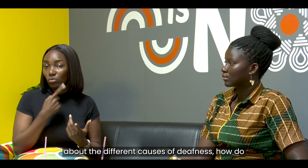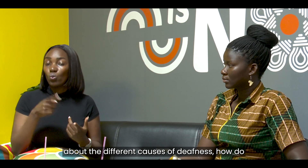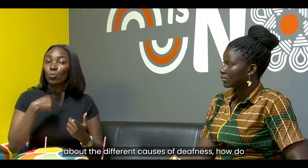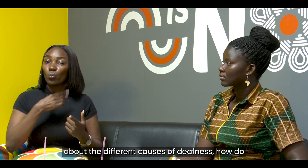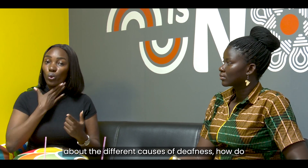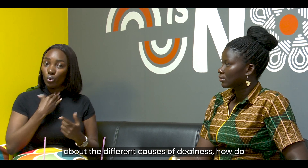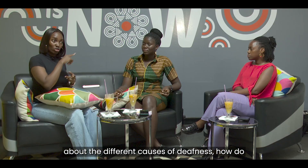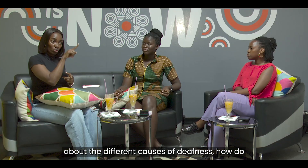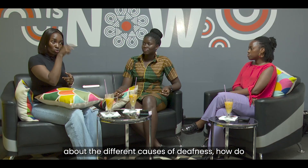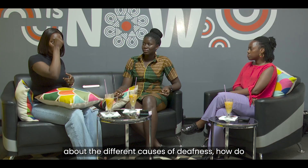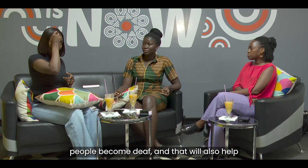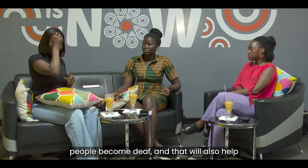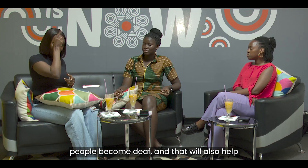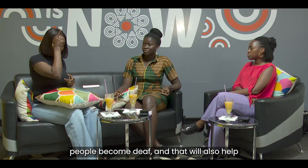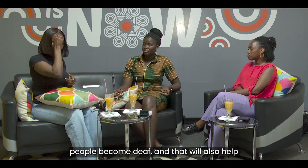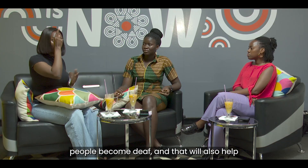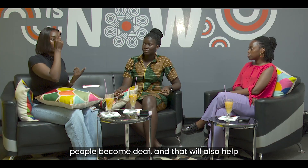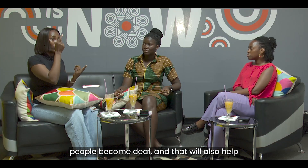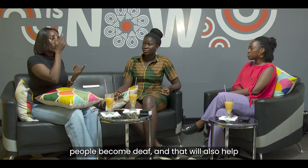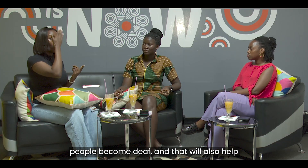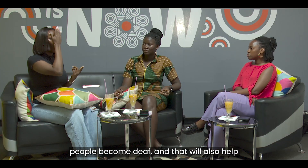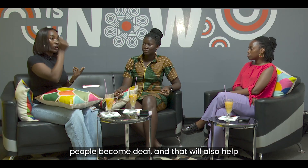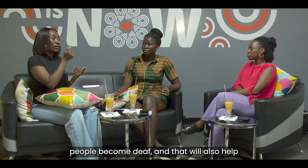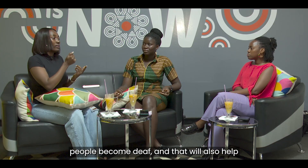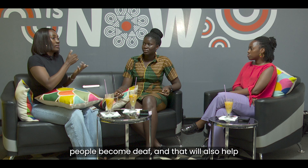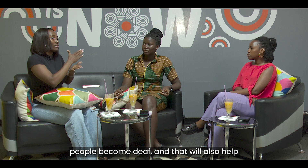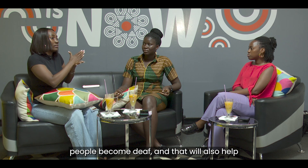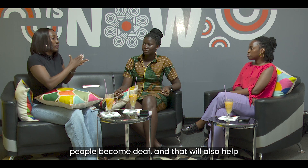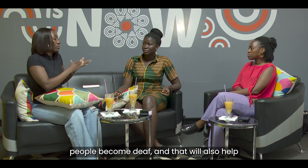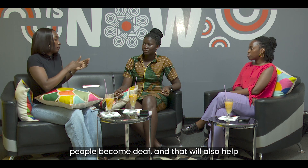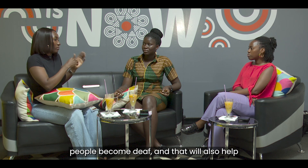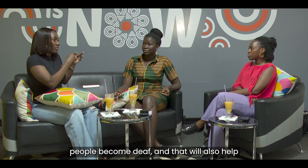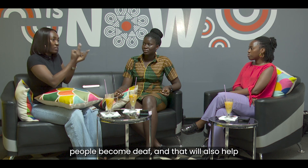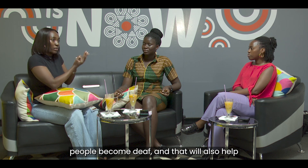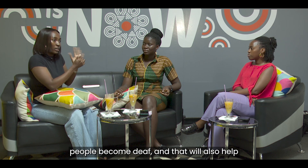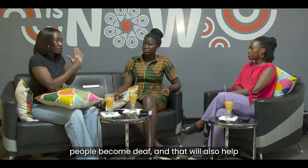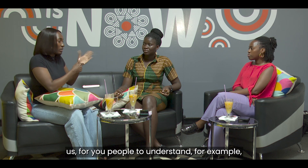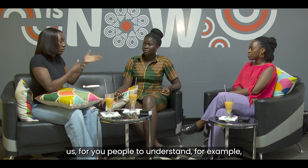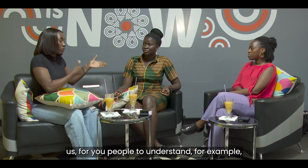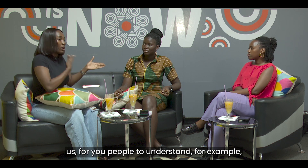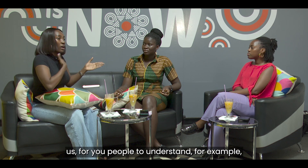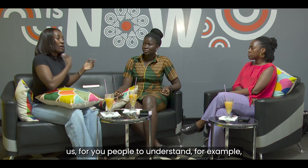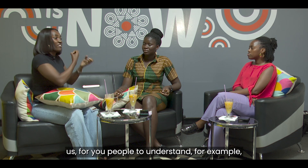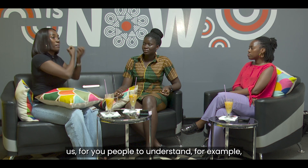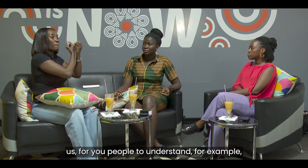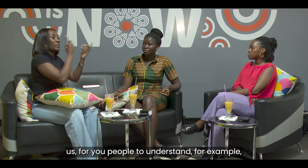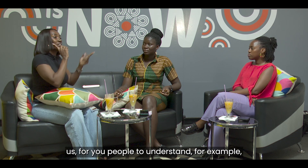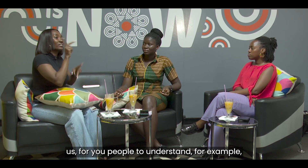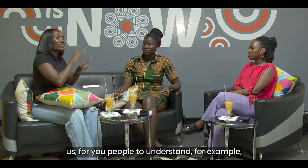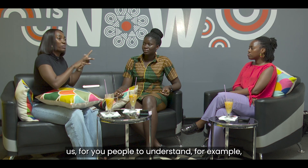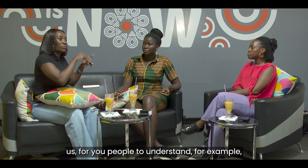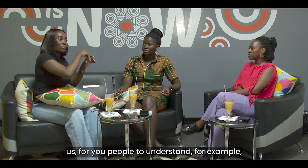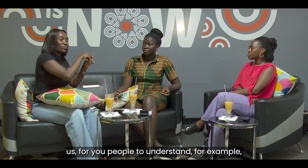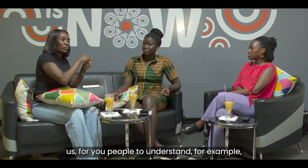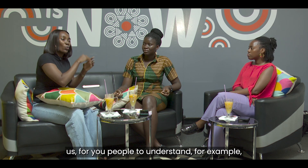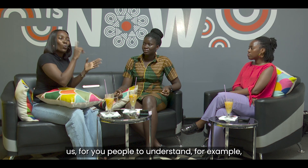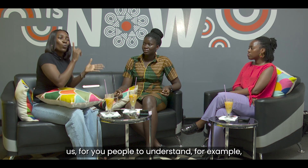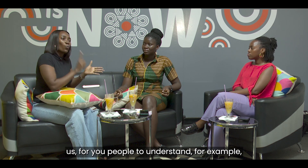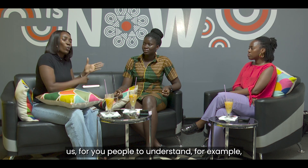deafness. Sure. How do people become deaf? And and that will also help us for you people to understand, like, for example,